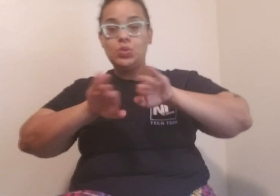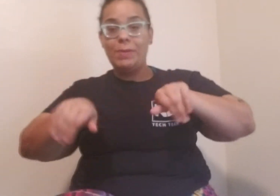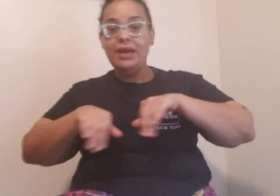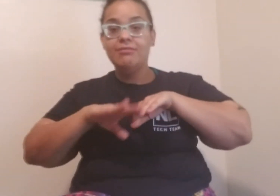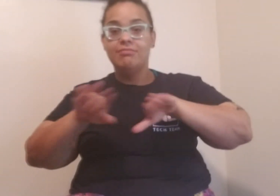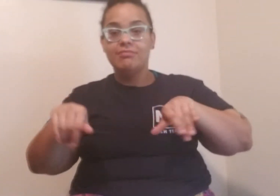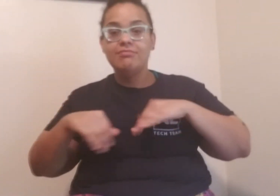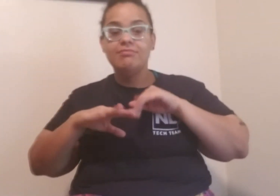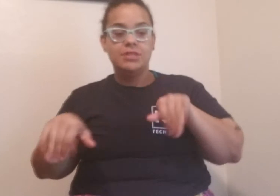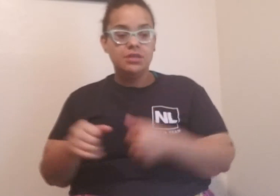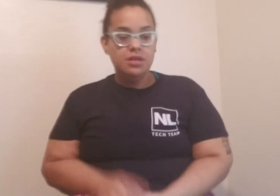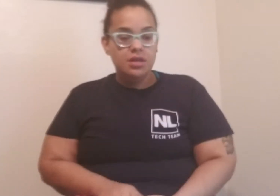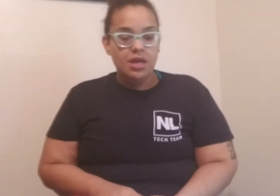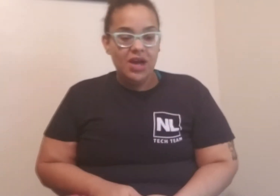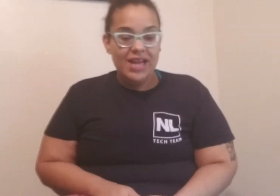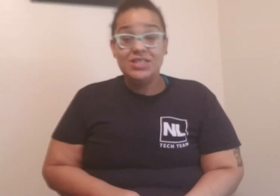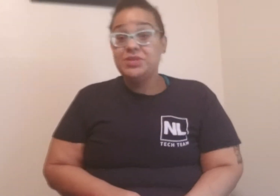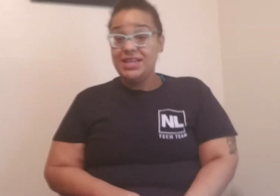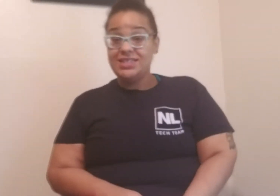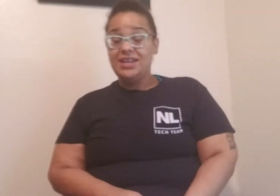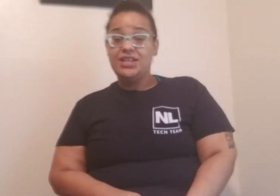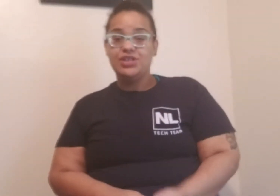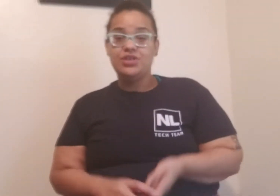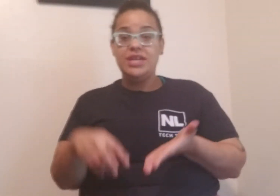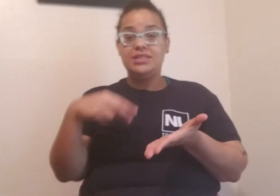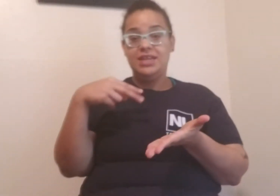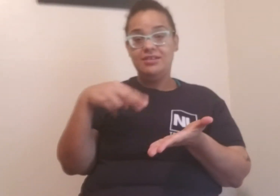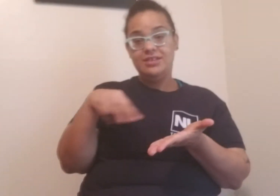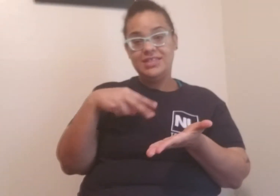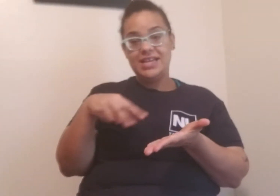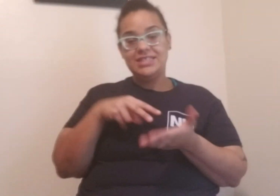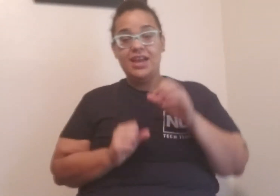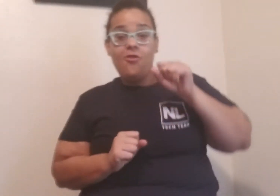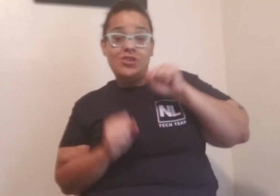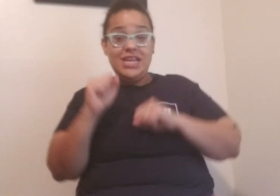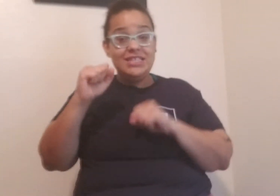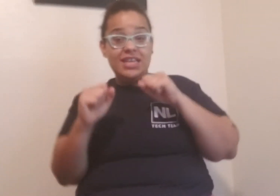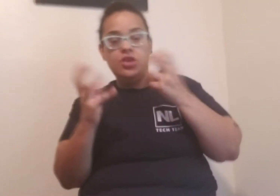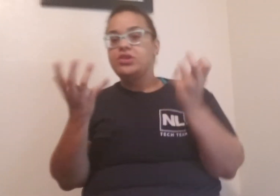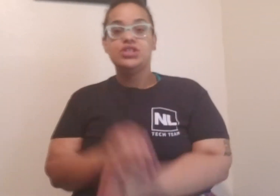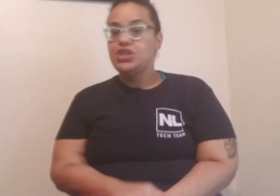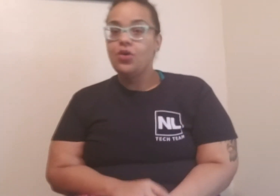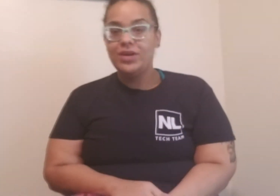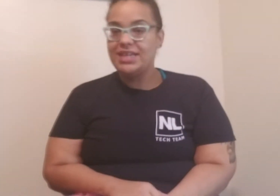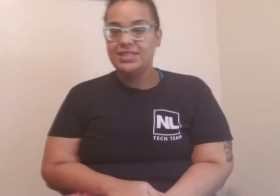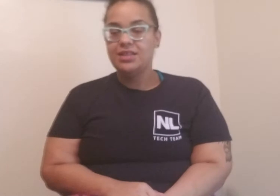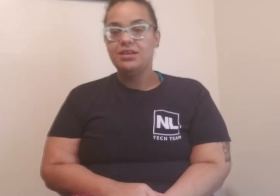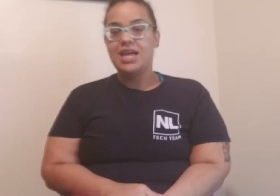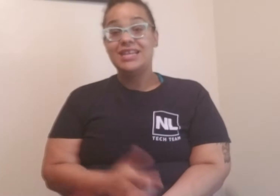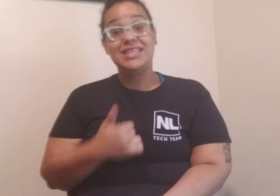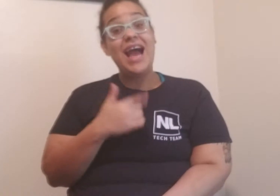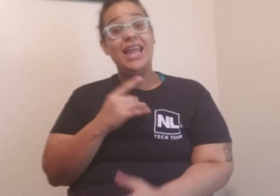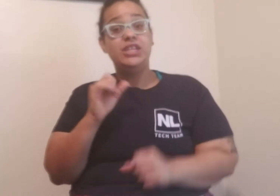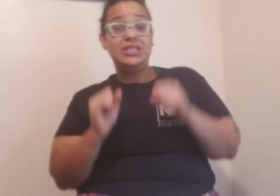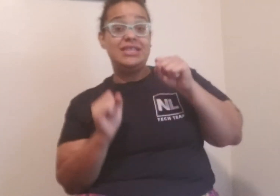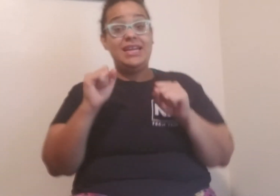swimming. Okay, so dancing, I showed you dancing or dancing. You can just show what dancing looks like. Say, I like to